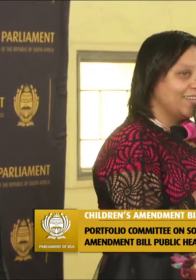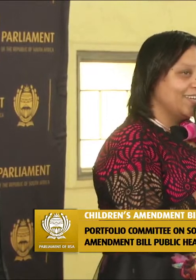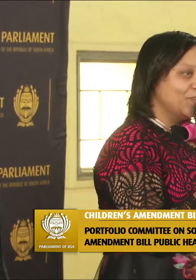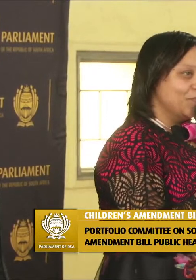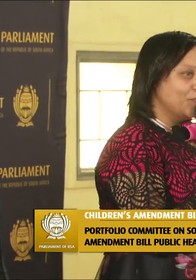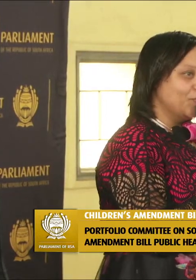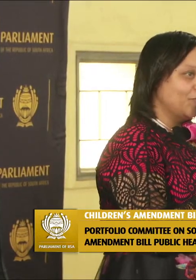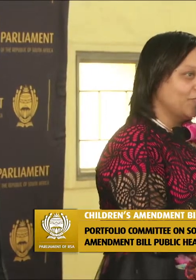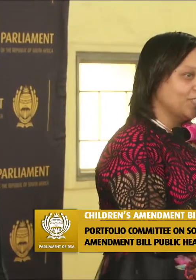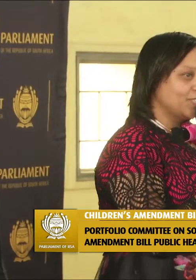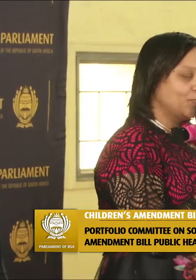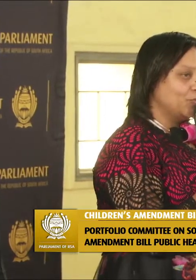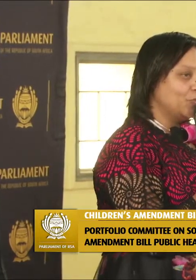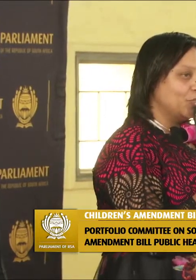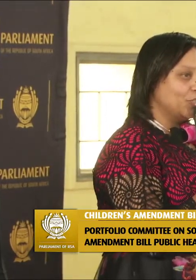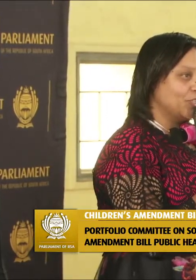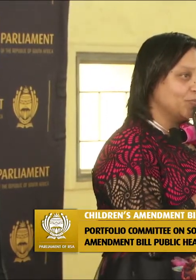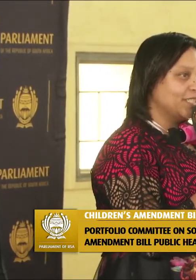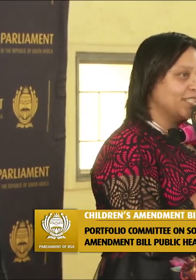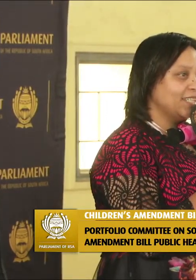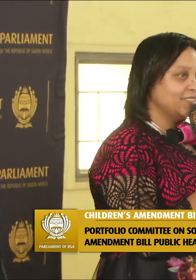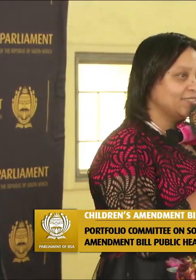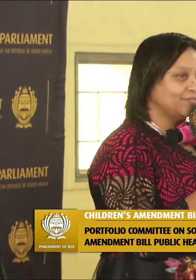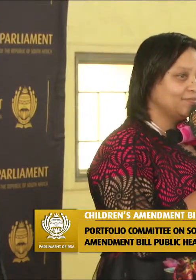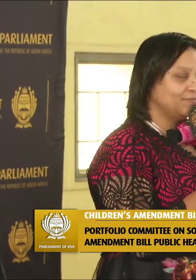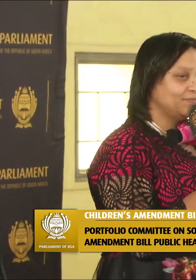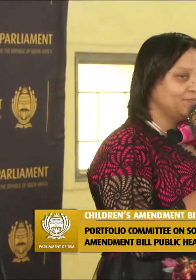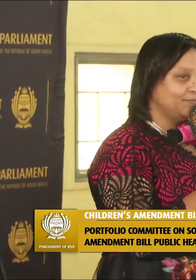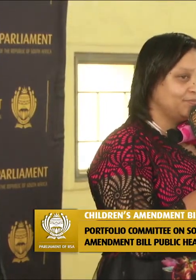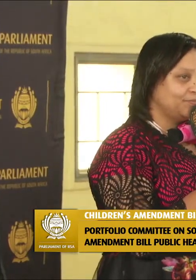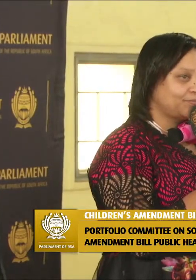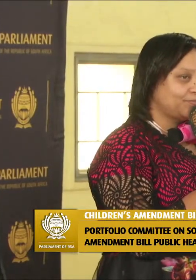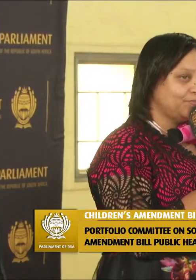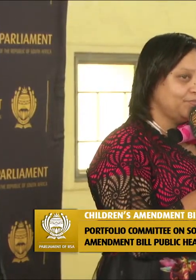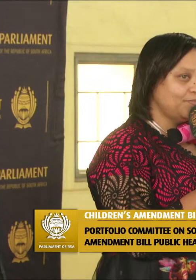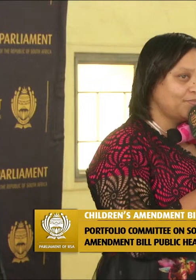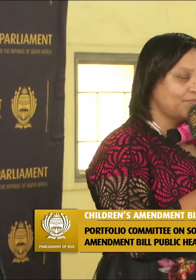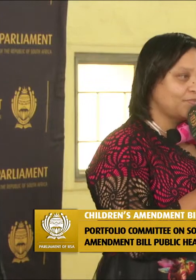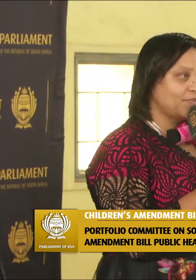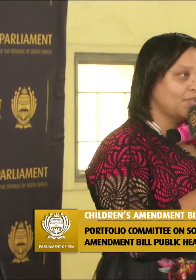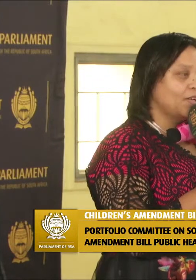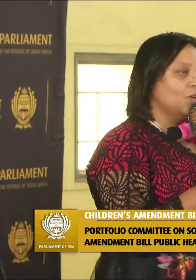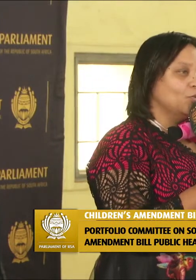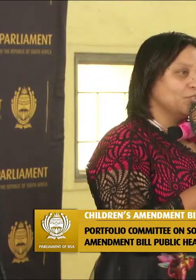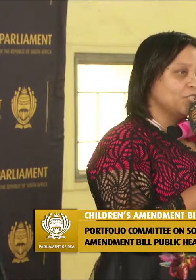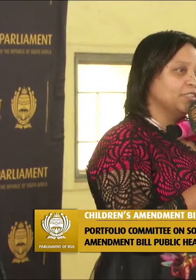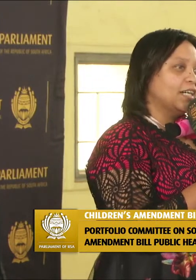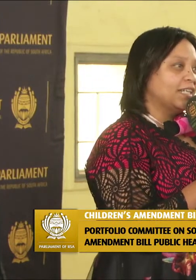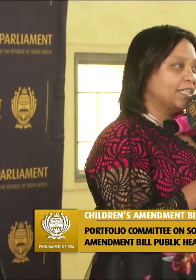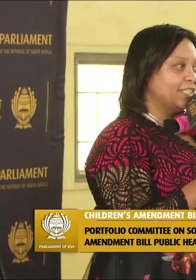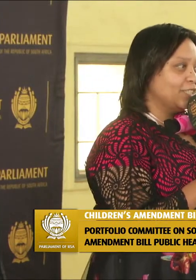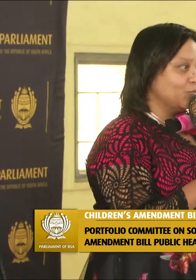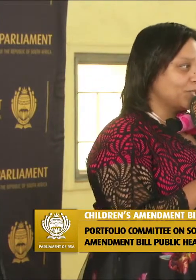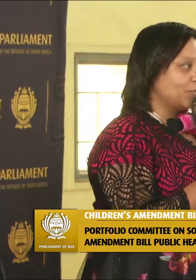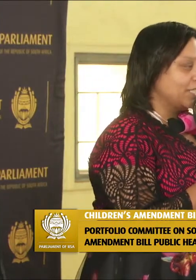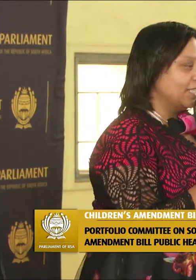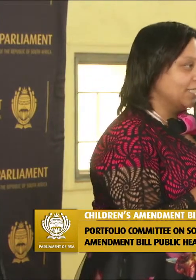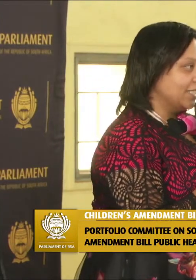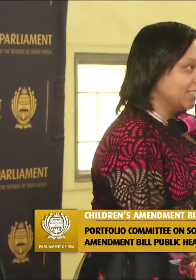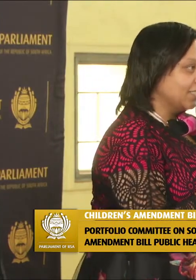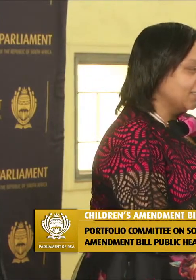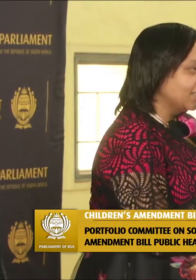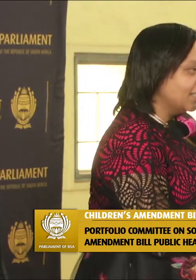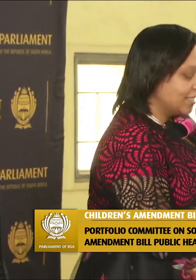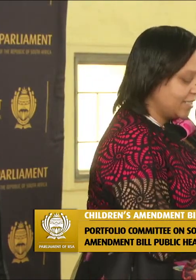Cape. and a member of this portfolio committee. Nelungu laleli committee. Ons is vandag hier om saam met